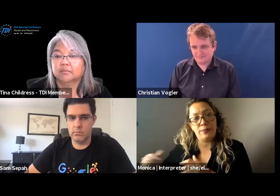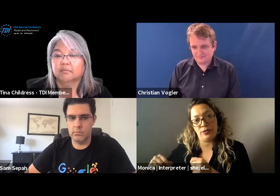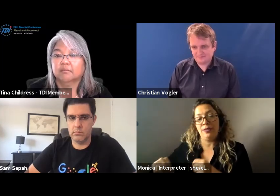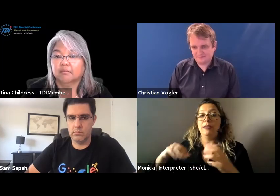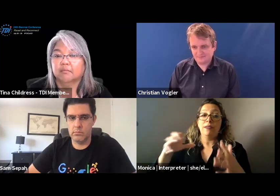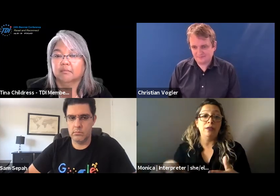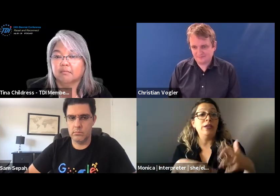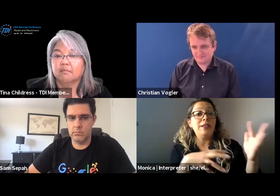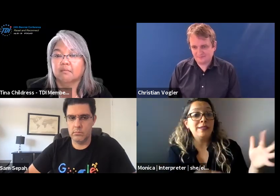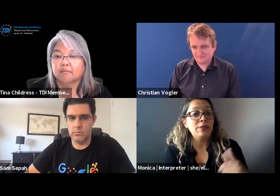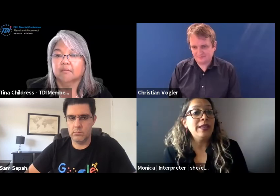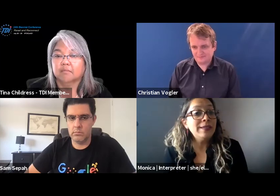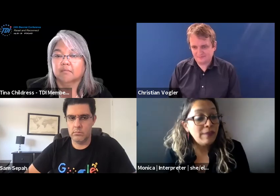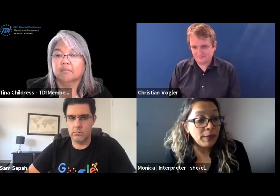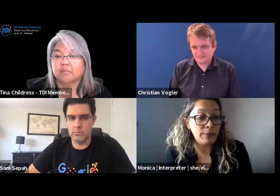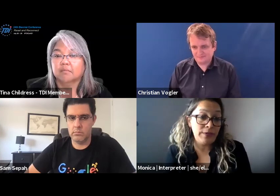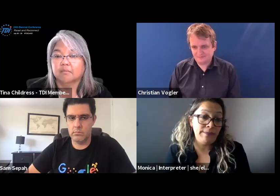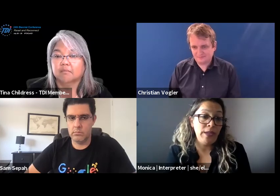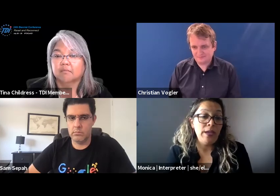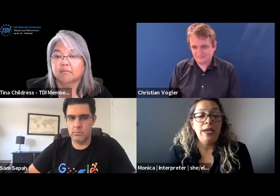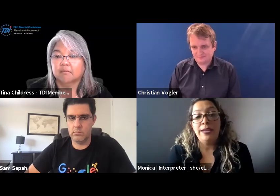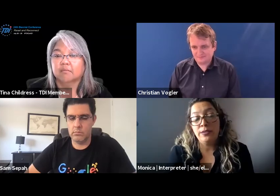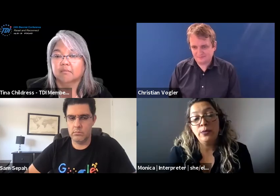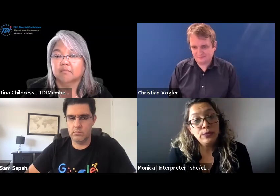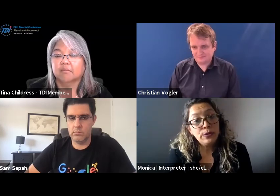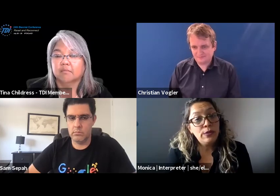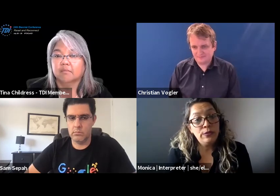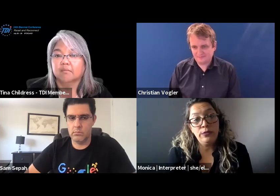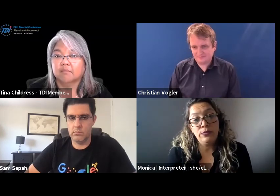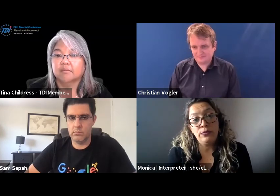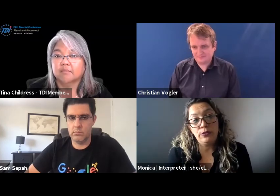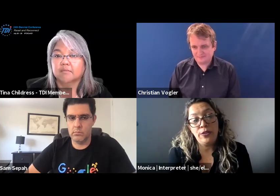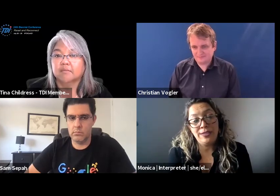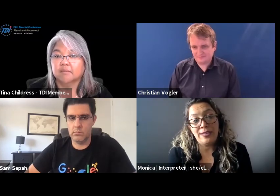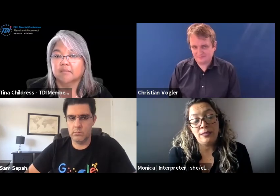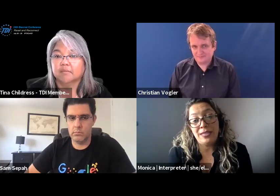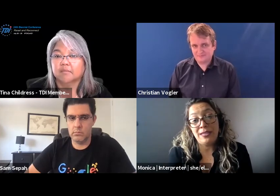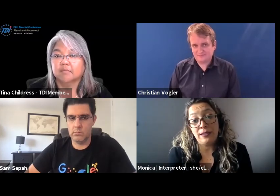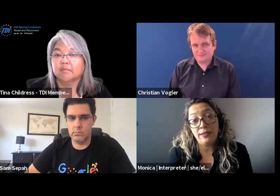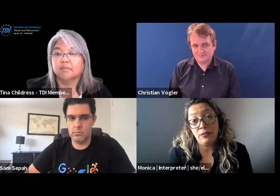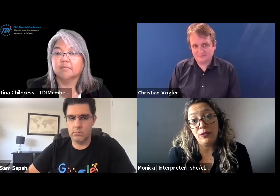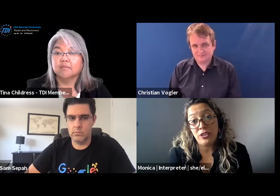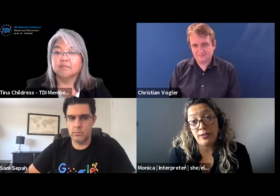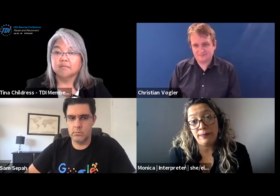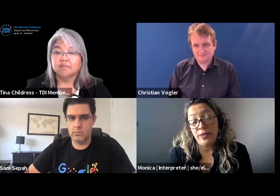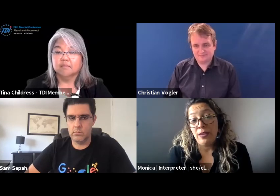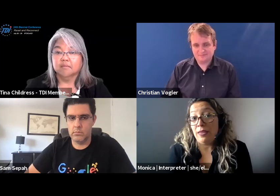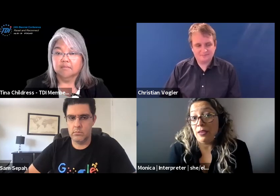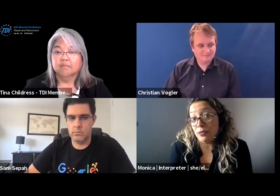person, not looking necessarily at a deafblind person. And so those are all things that need to be taken into consideration. They also might